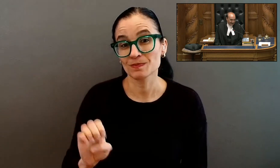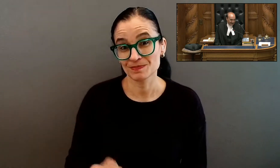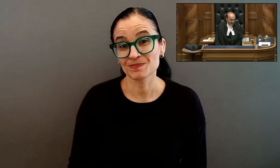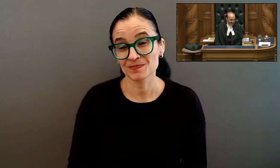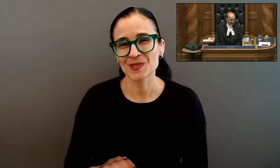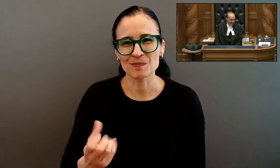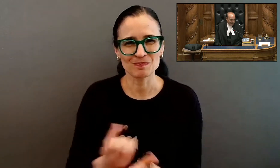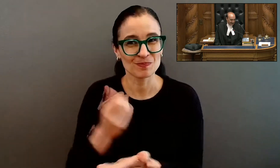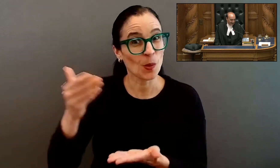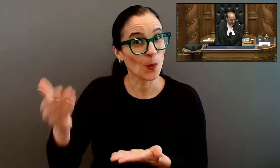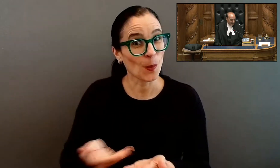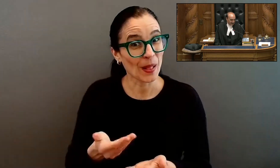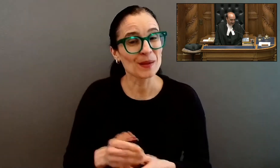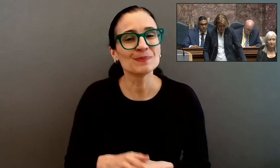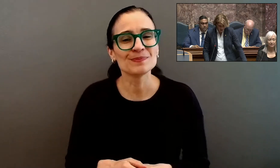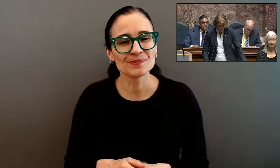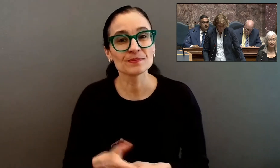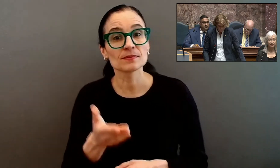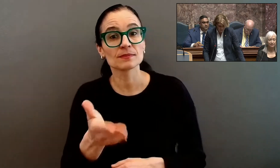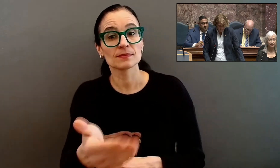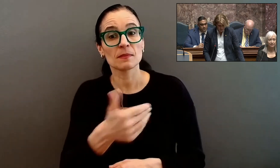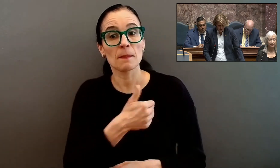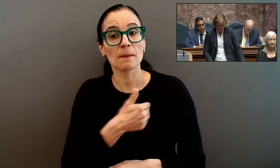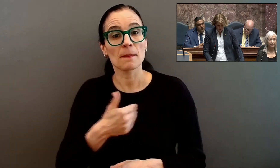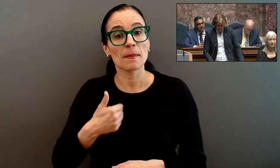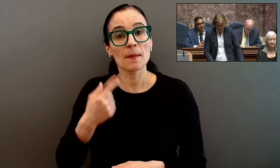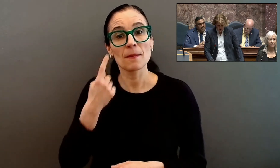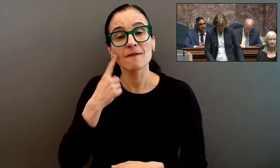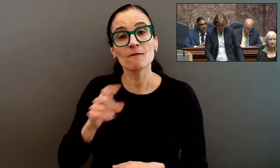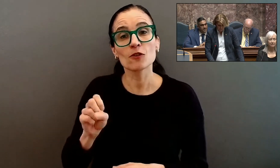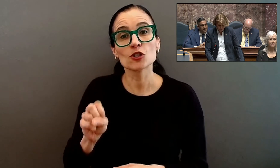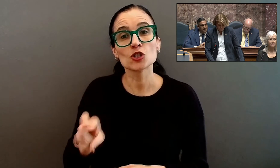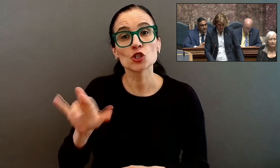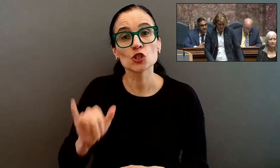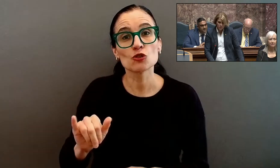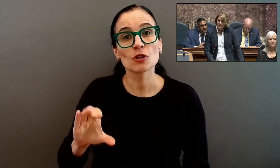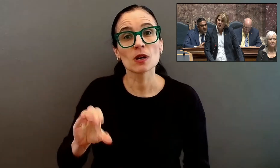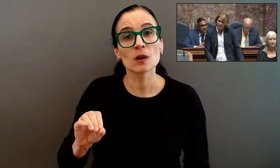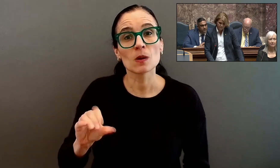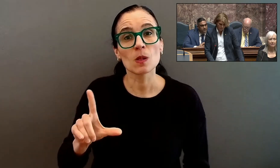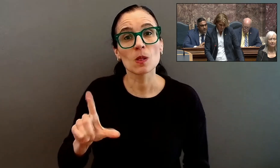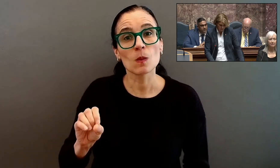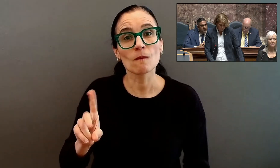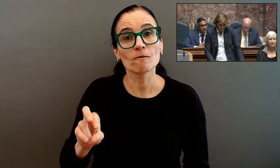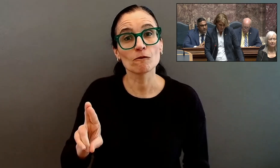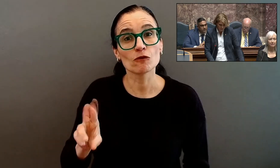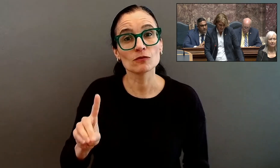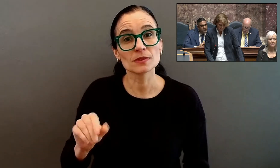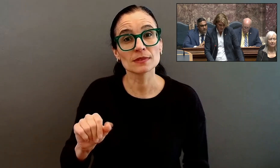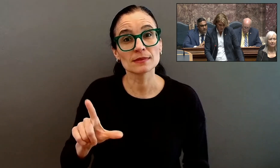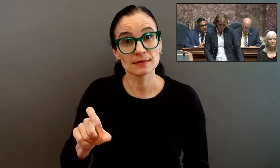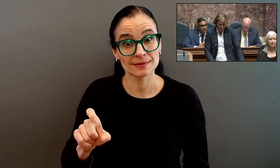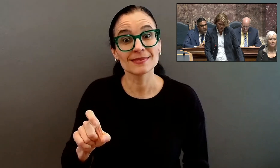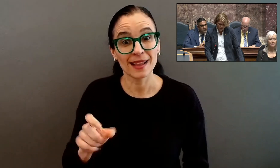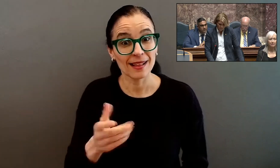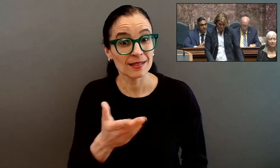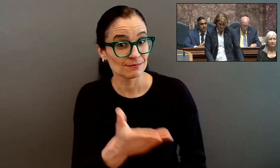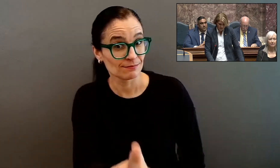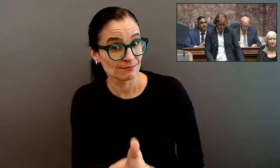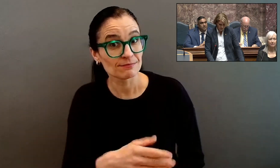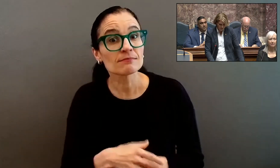Cloverdale. Thank you, Honourable Speaker. Honourable Speaker, I rise to reserve my right to raise a question of privilege with respect to an